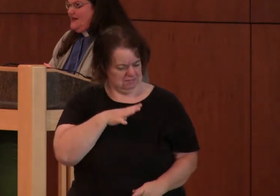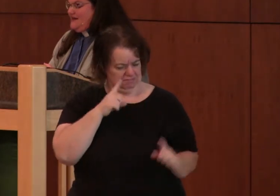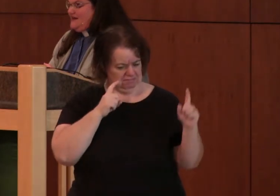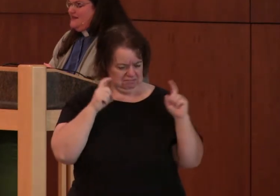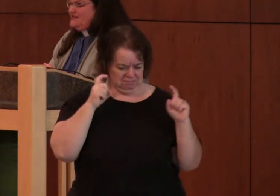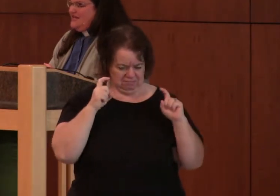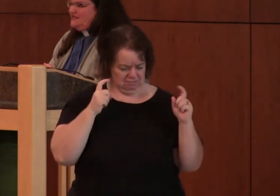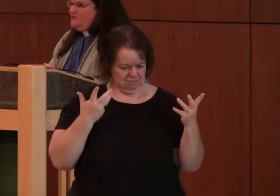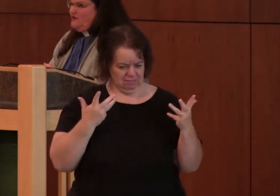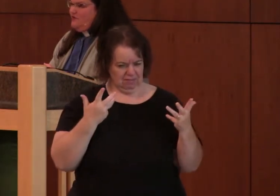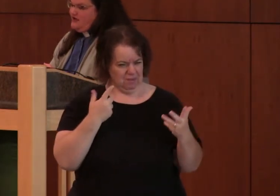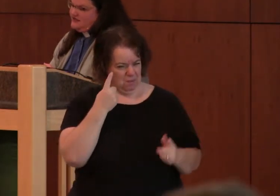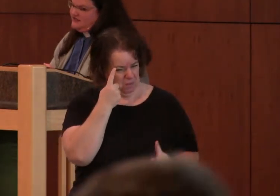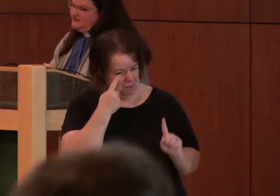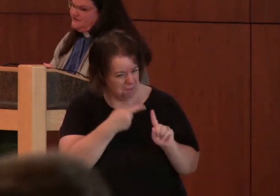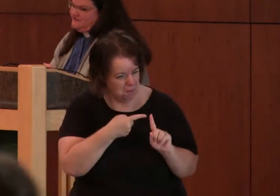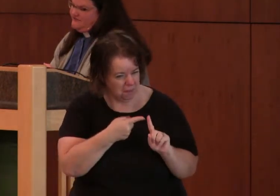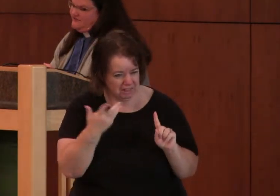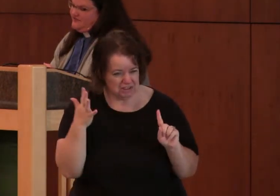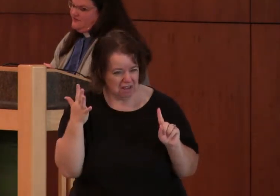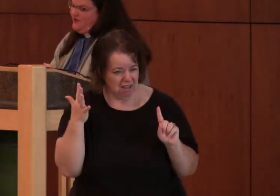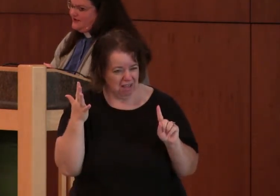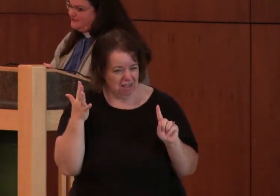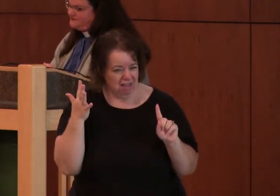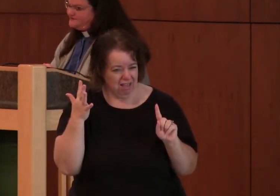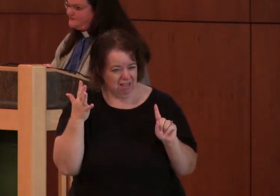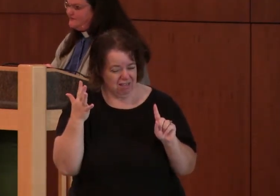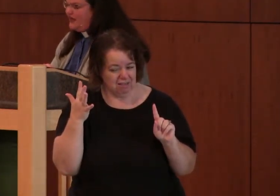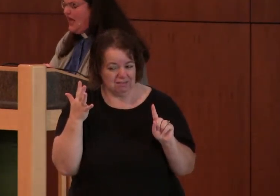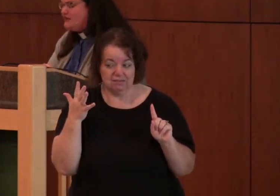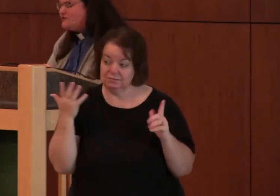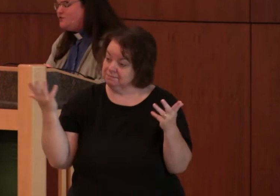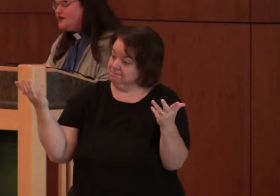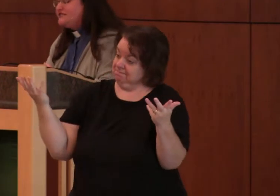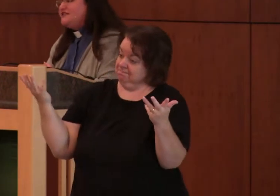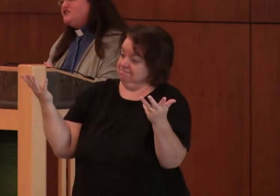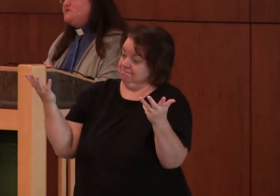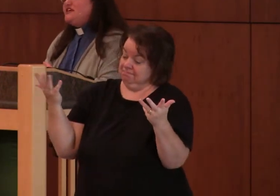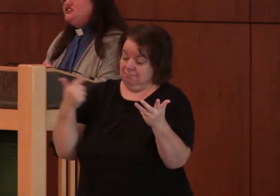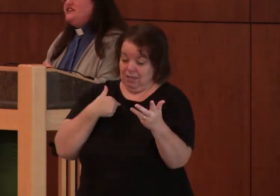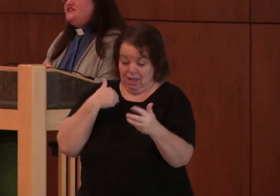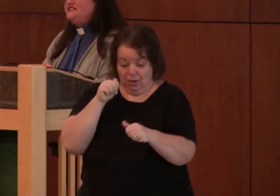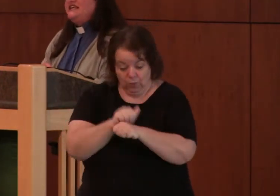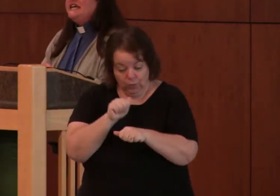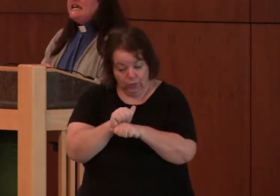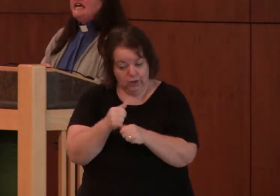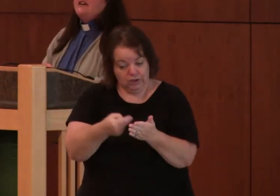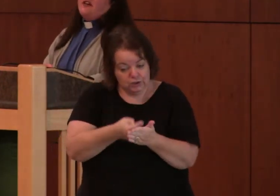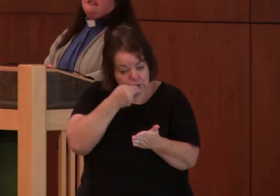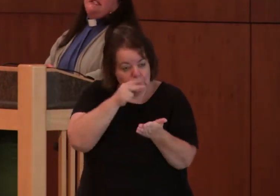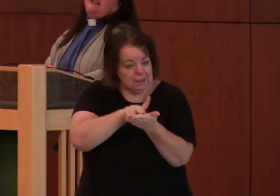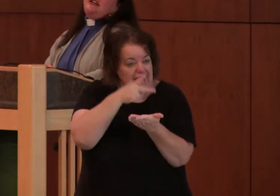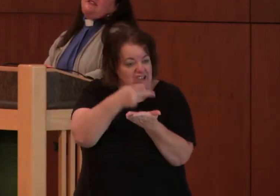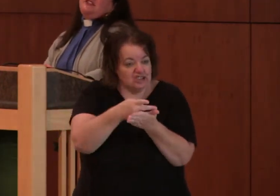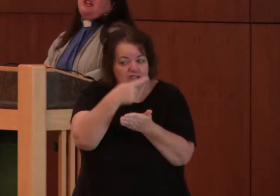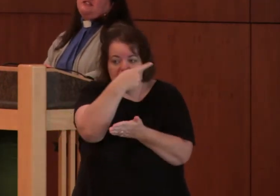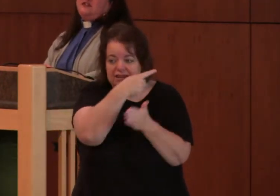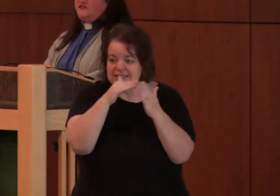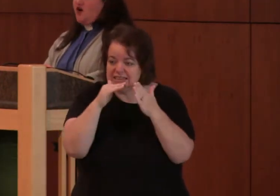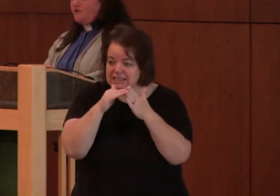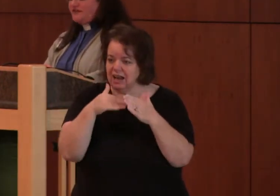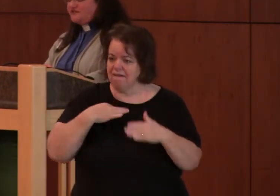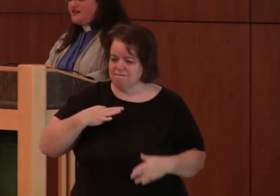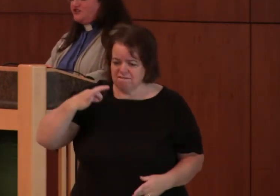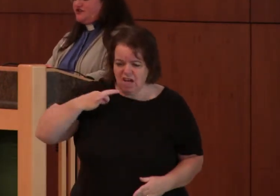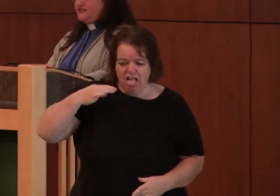The man says, 1 point. Well, I worked at the soup kitchen in the city, and I volunteered at the